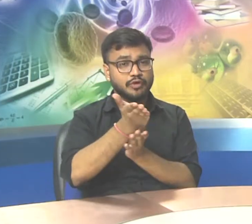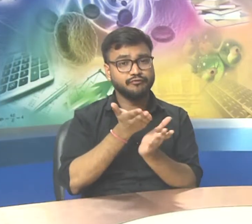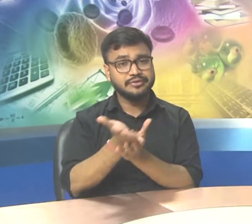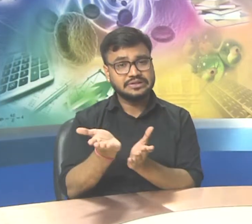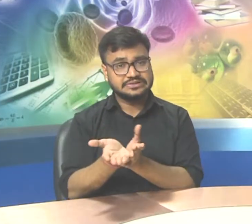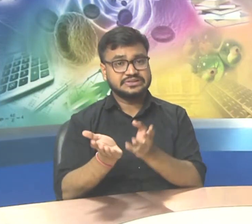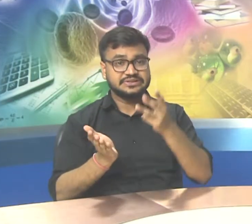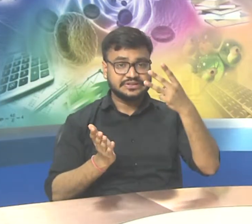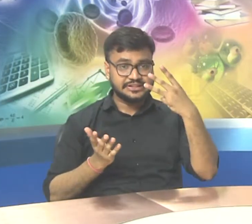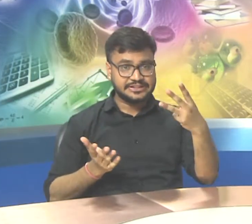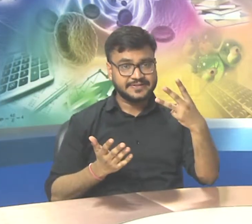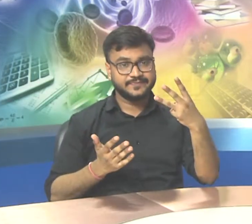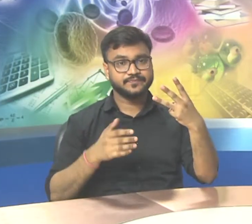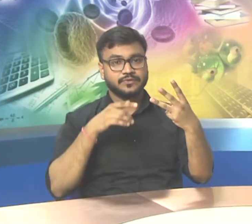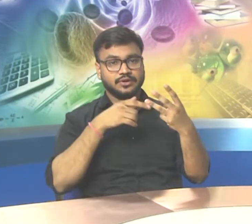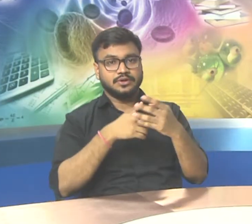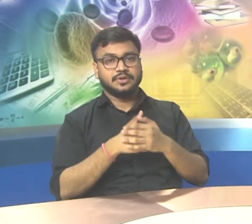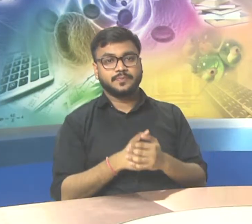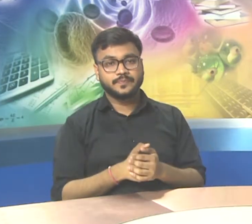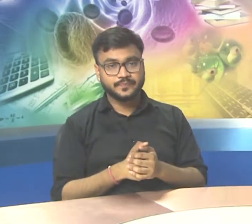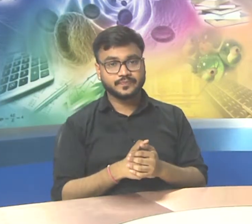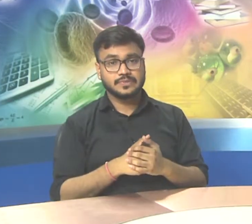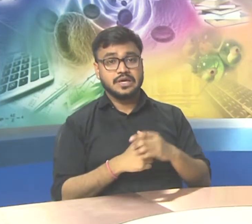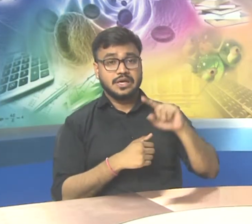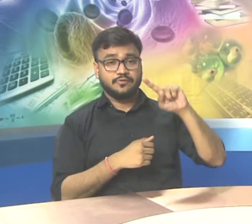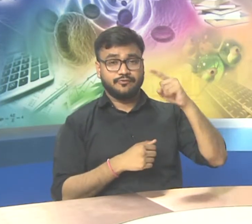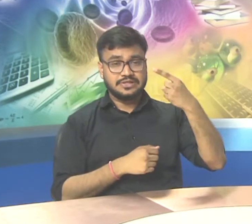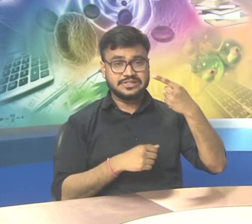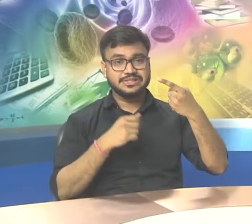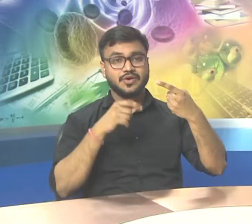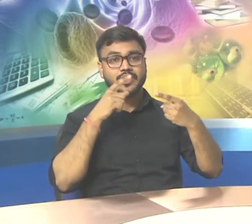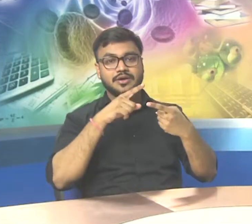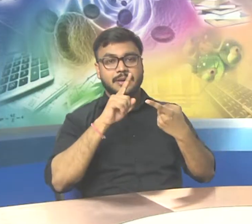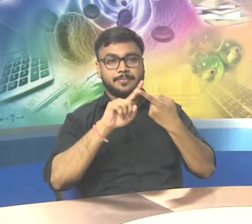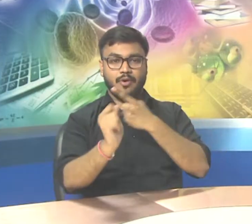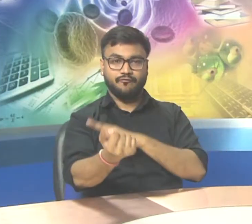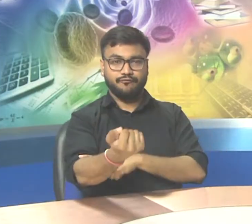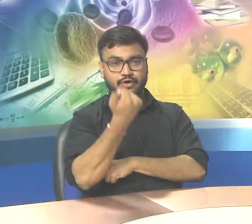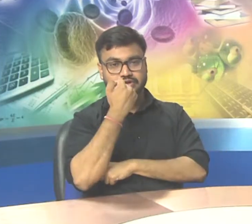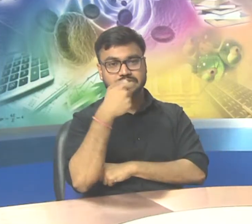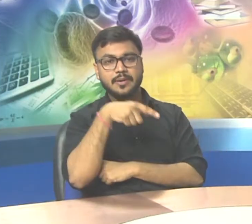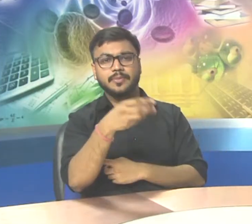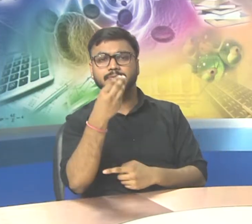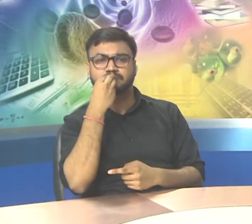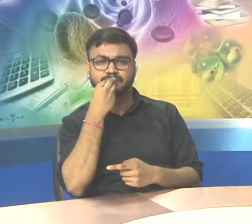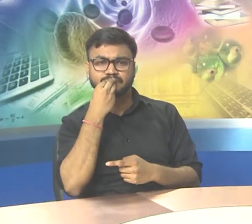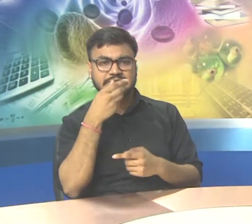Physiological function. Food performs three physiological functions in the body.